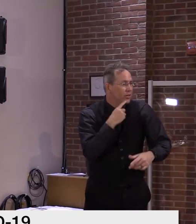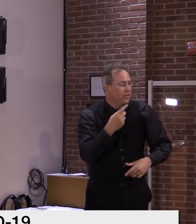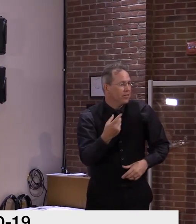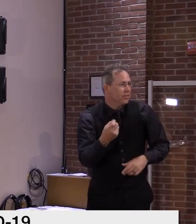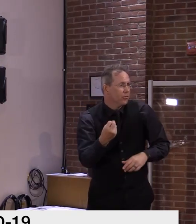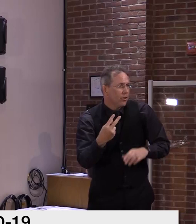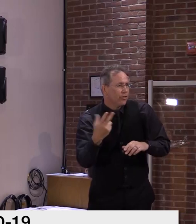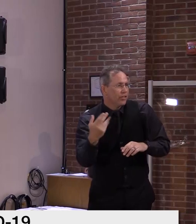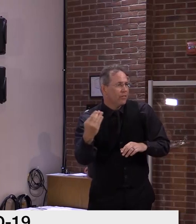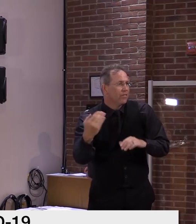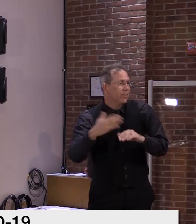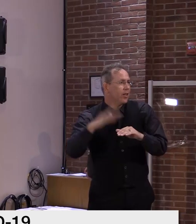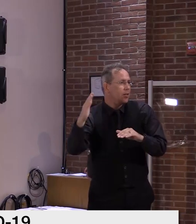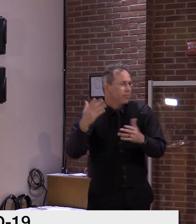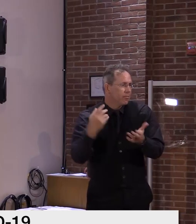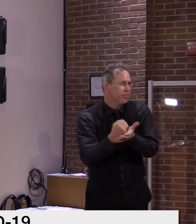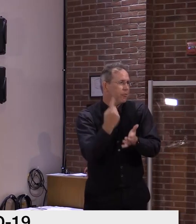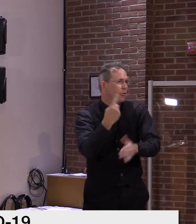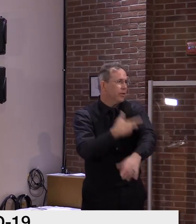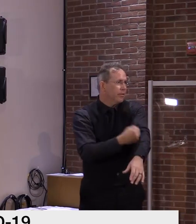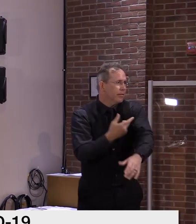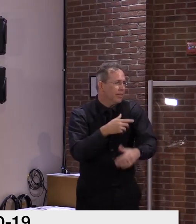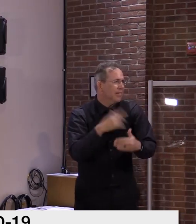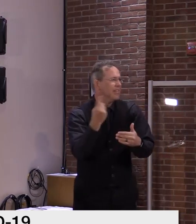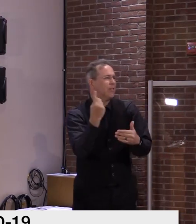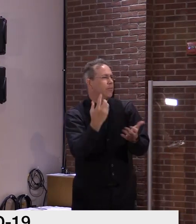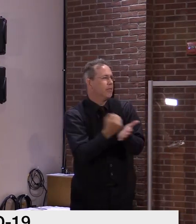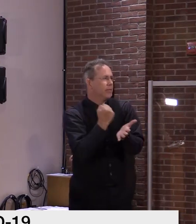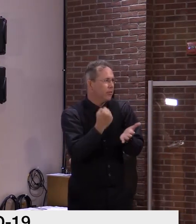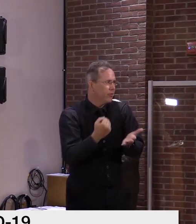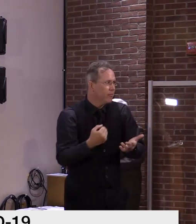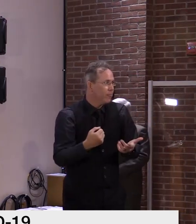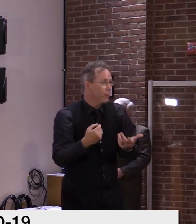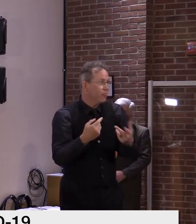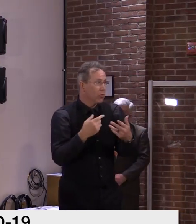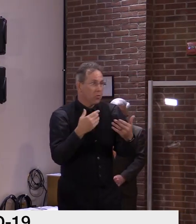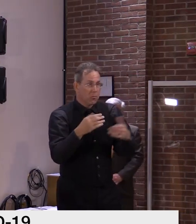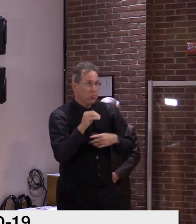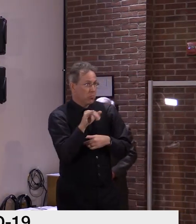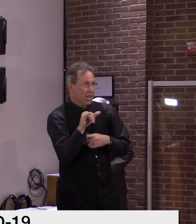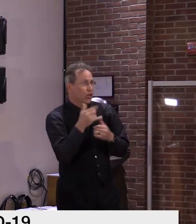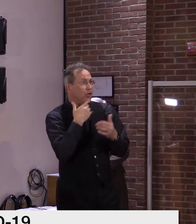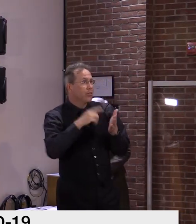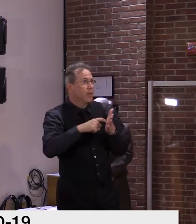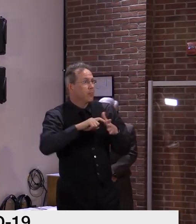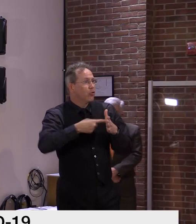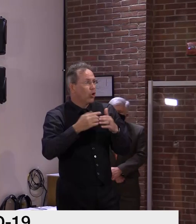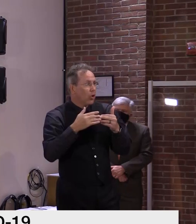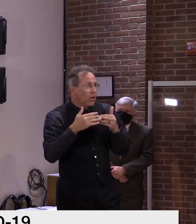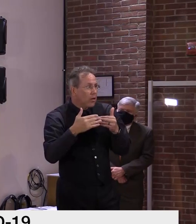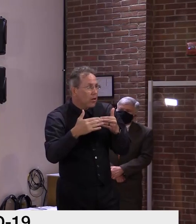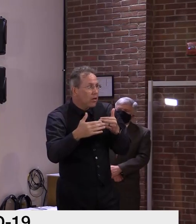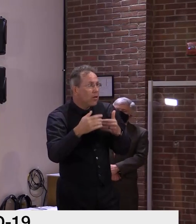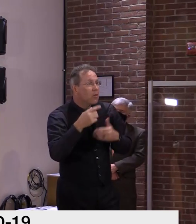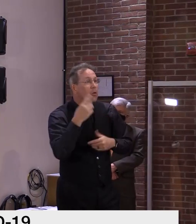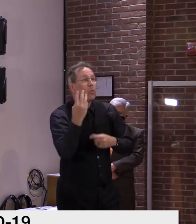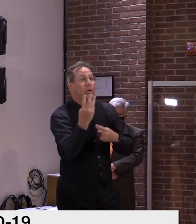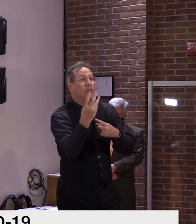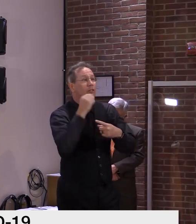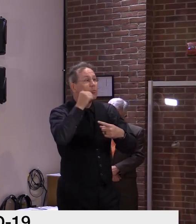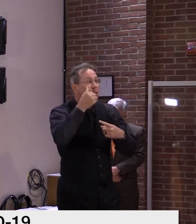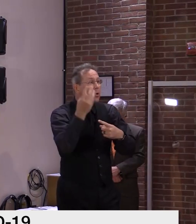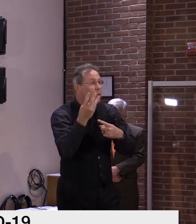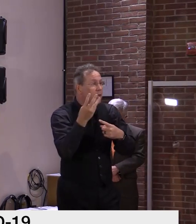really good since we're in May. So if on Wednesday we know for a fact that it's a green light for the 12